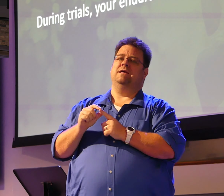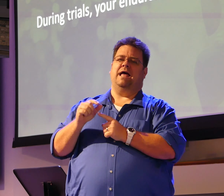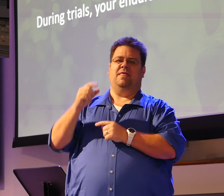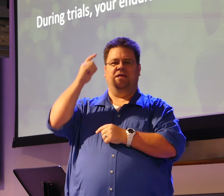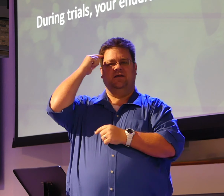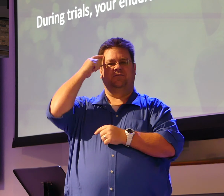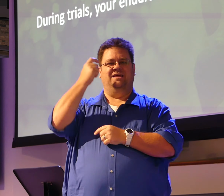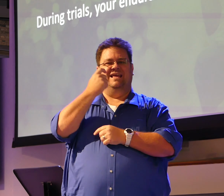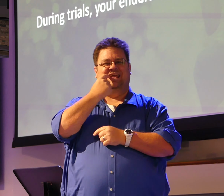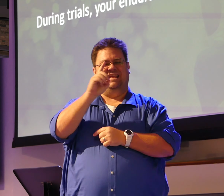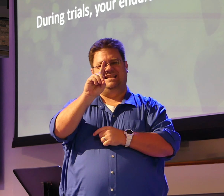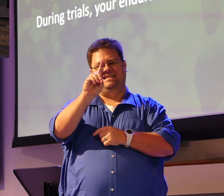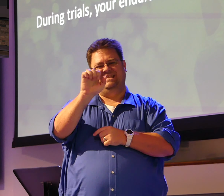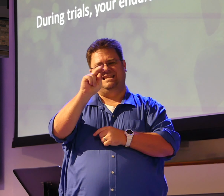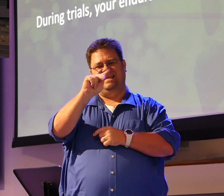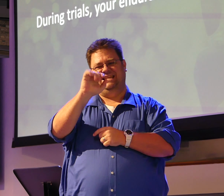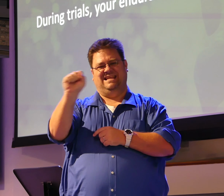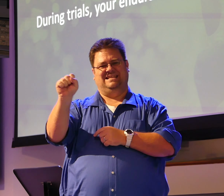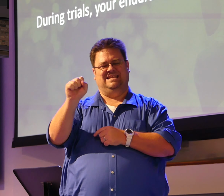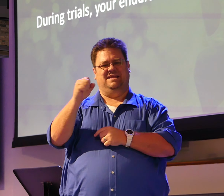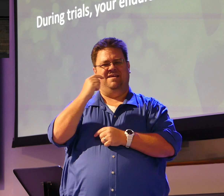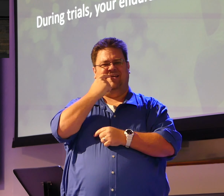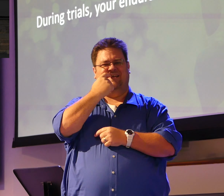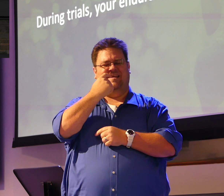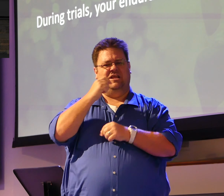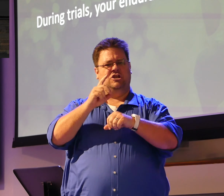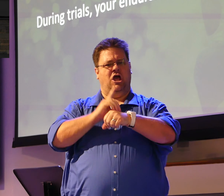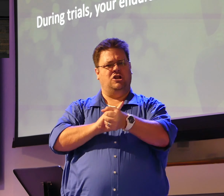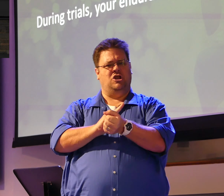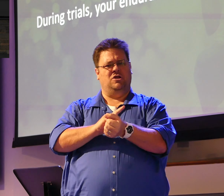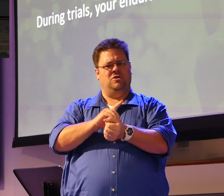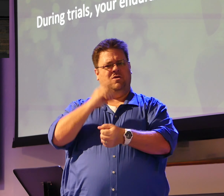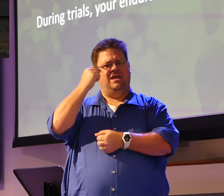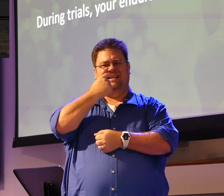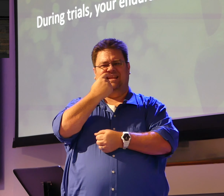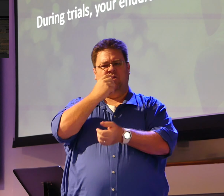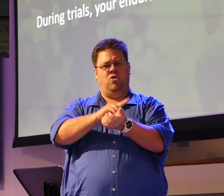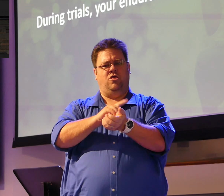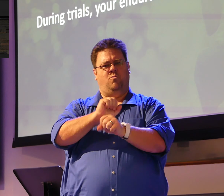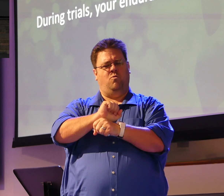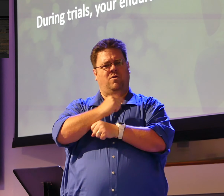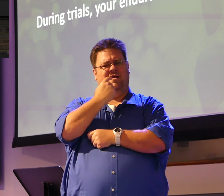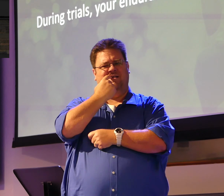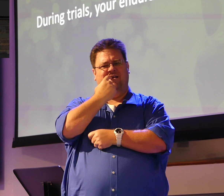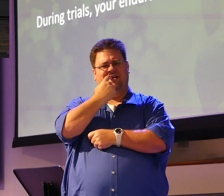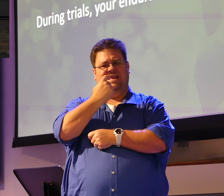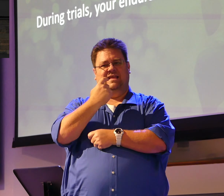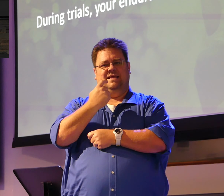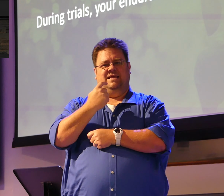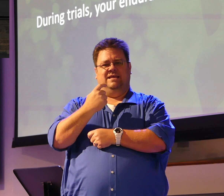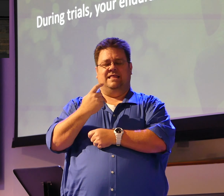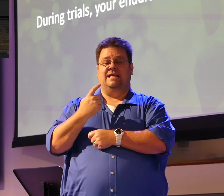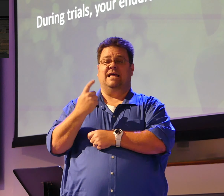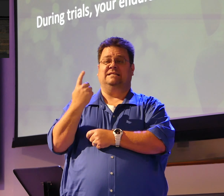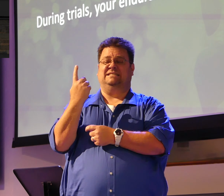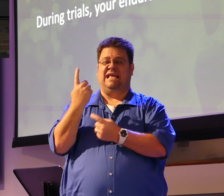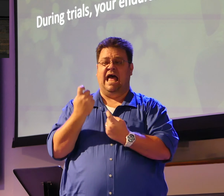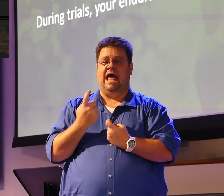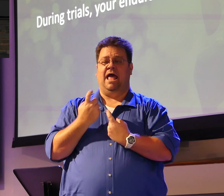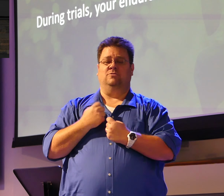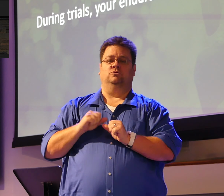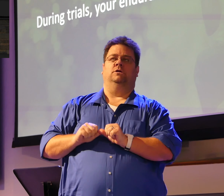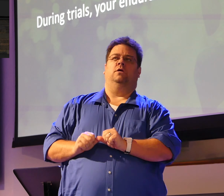think of i think of the dentist yeah anybody in here ever have dental work done is